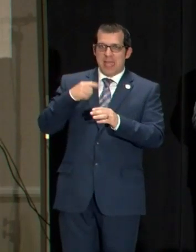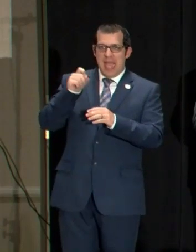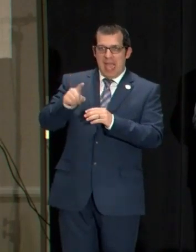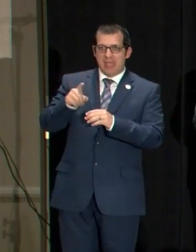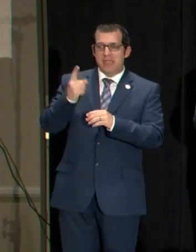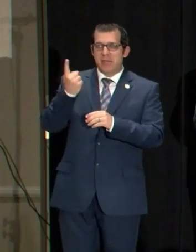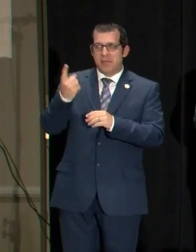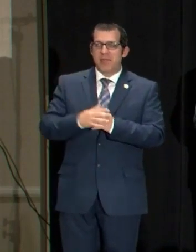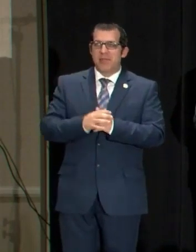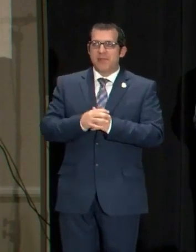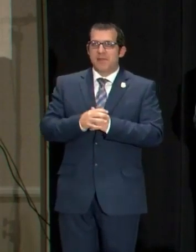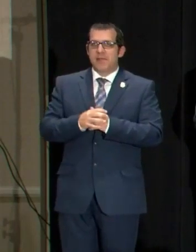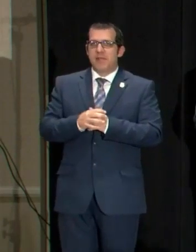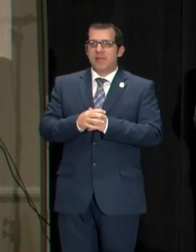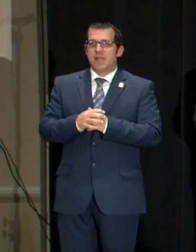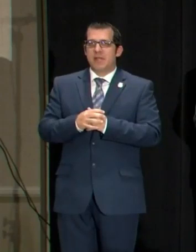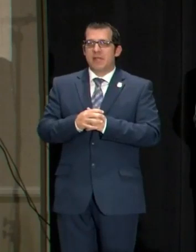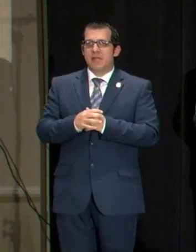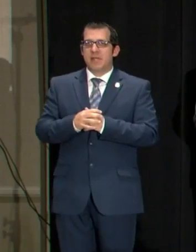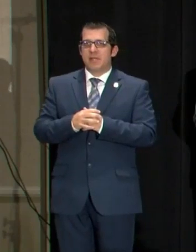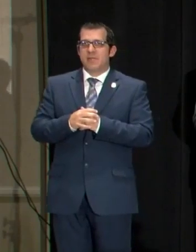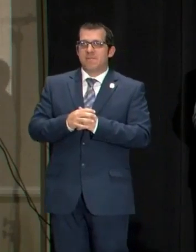question. With the state